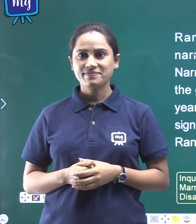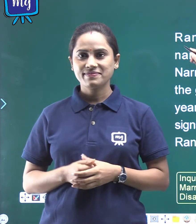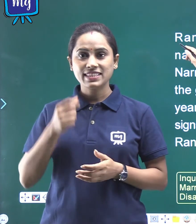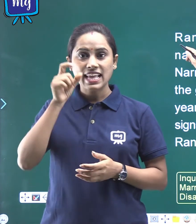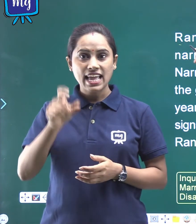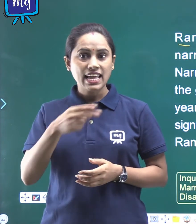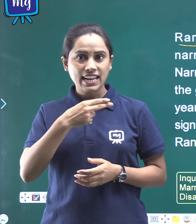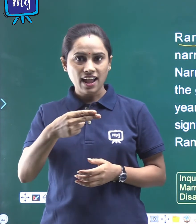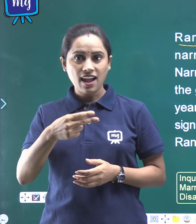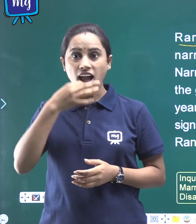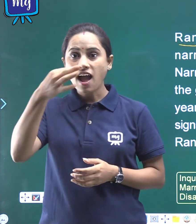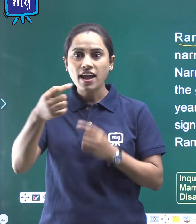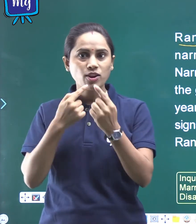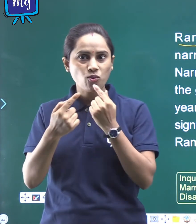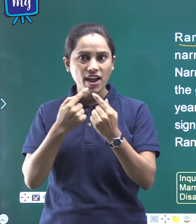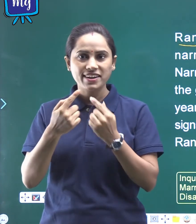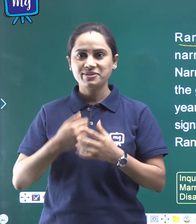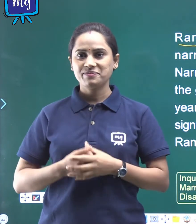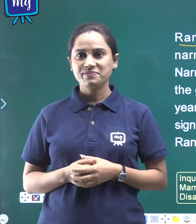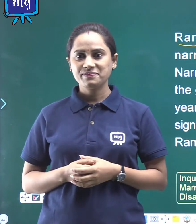Ranga inquired